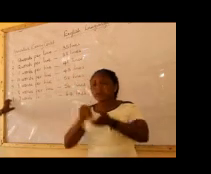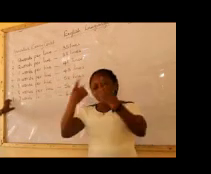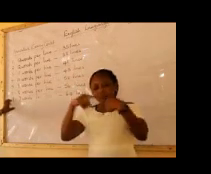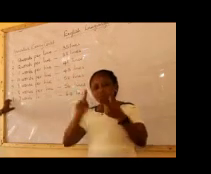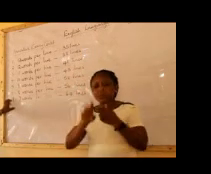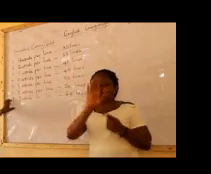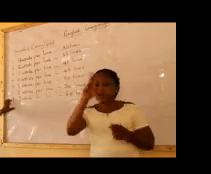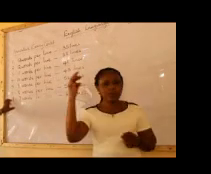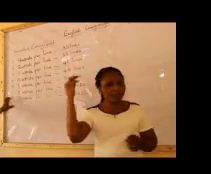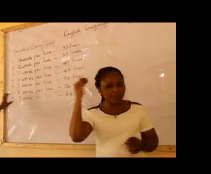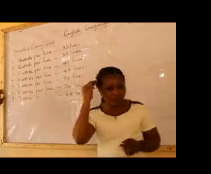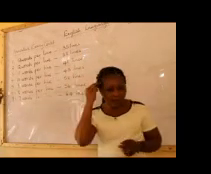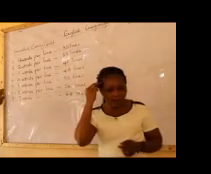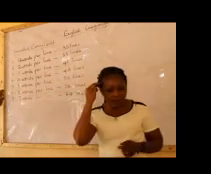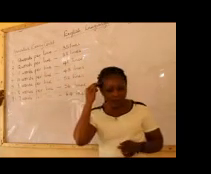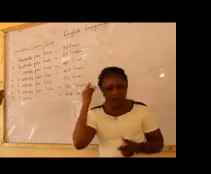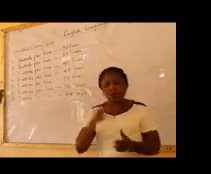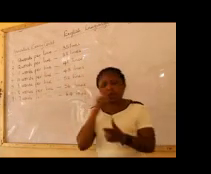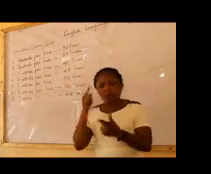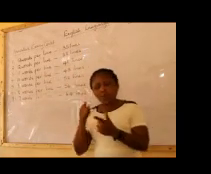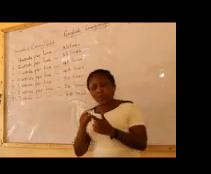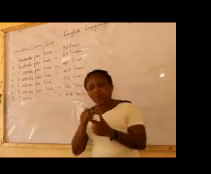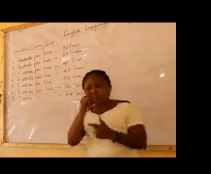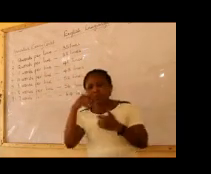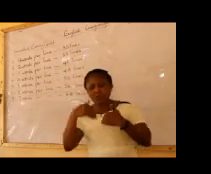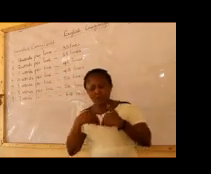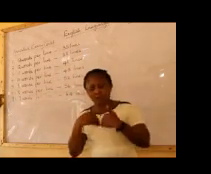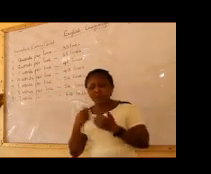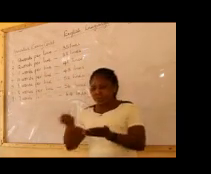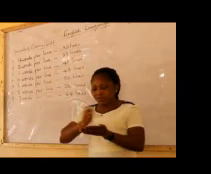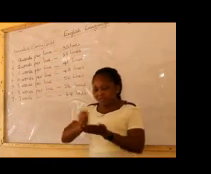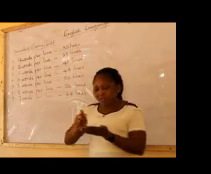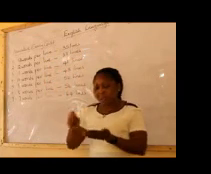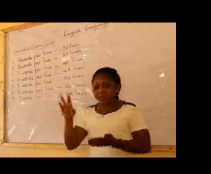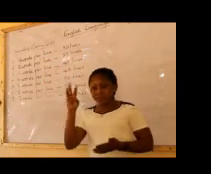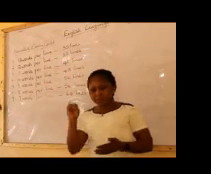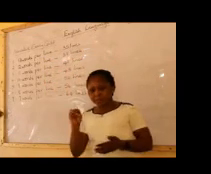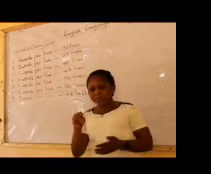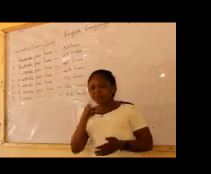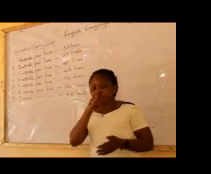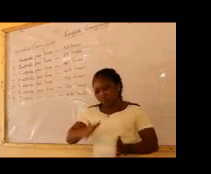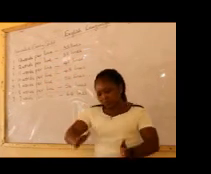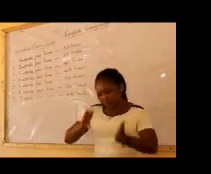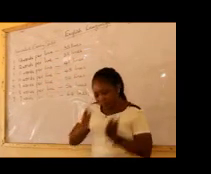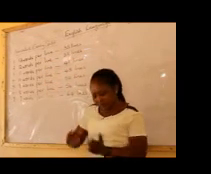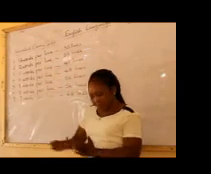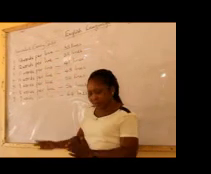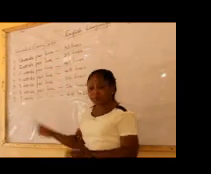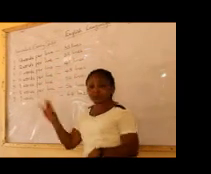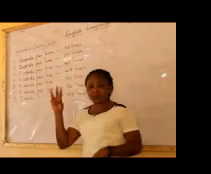mind, and when you have written them, you arrange them